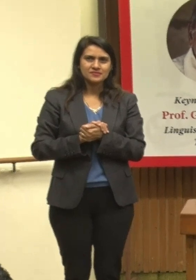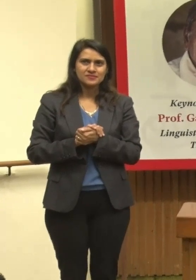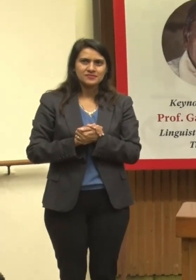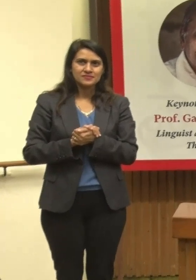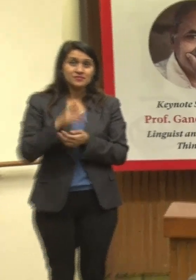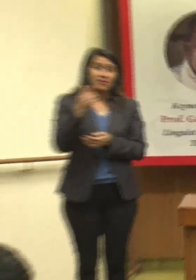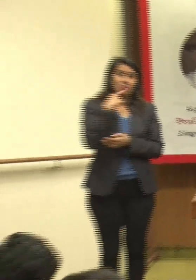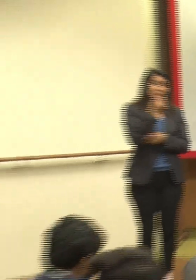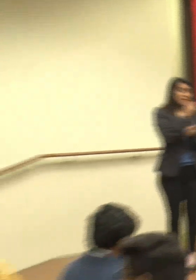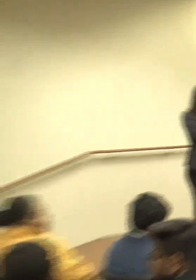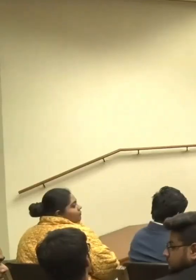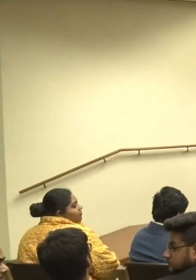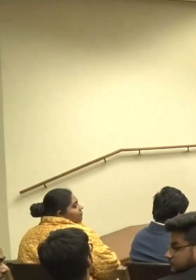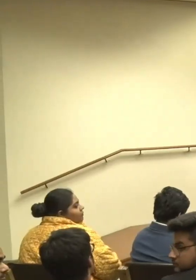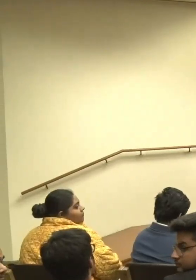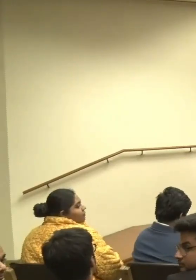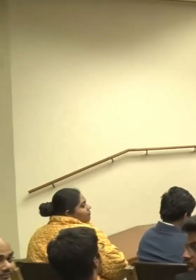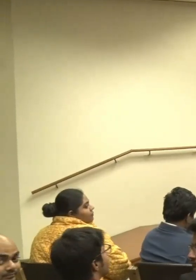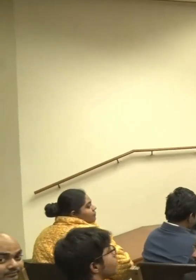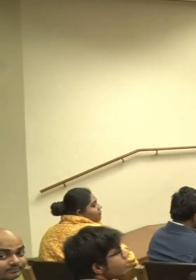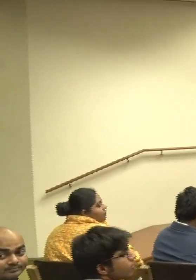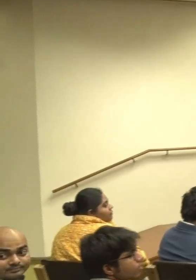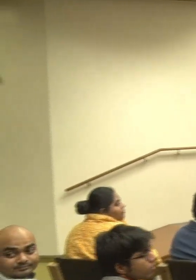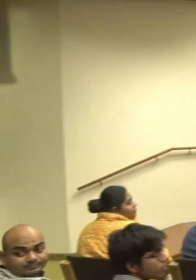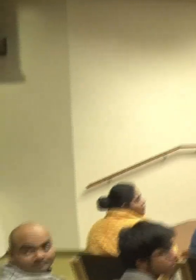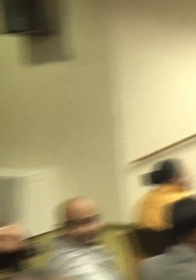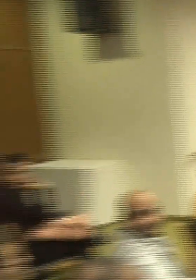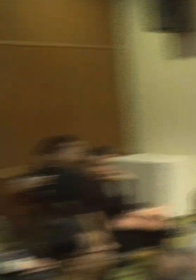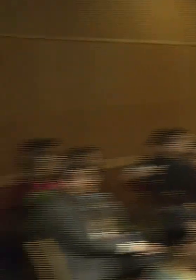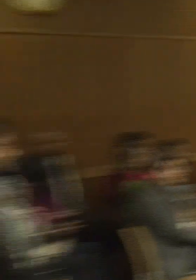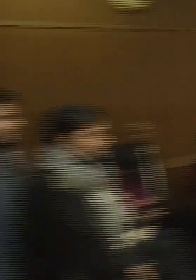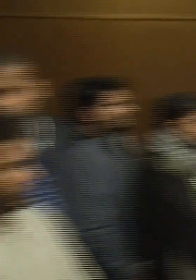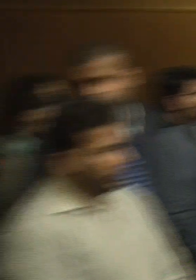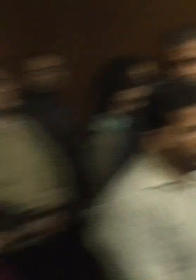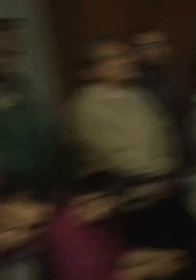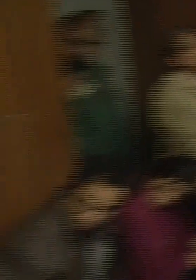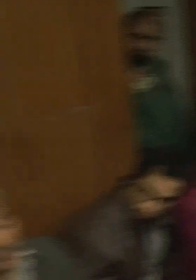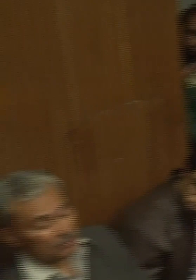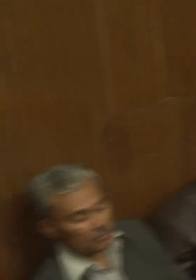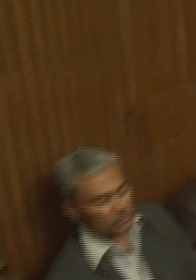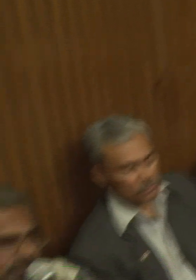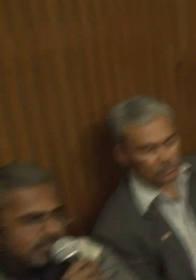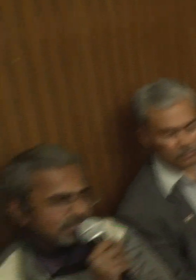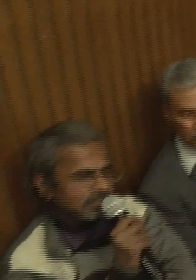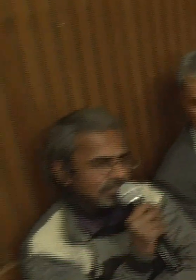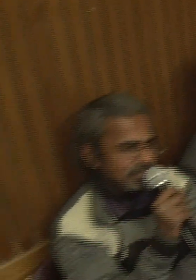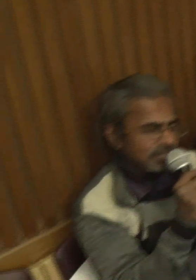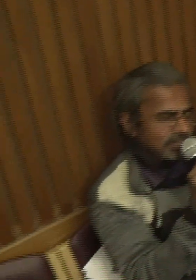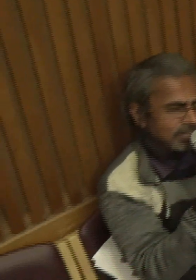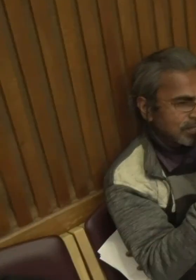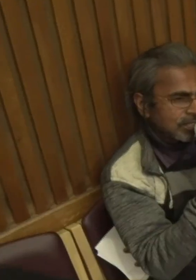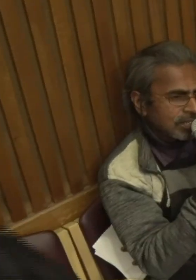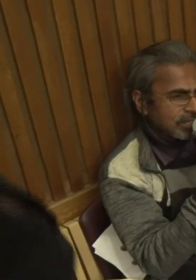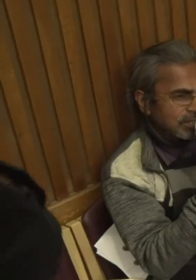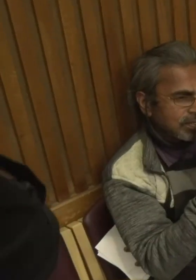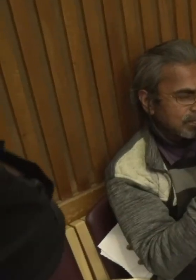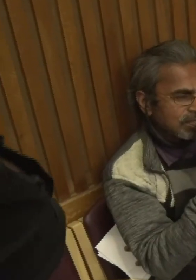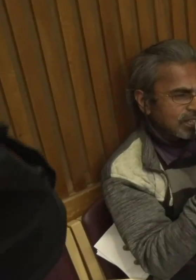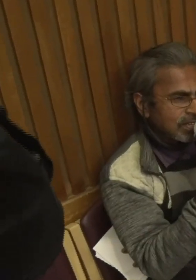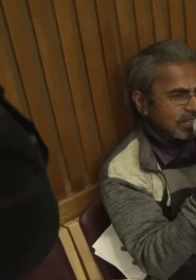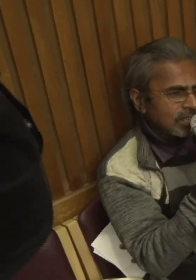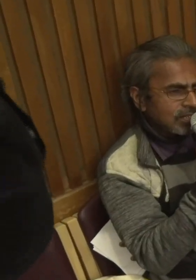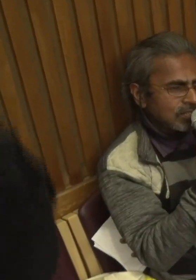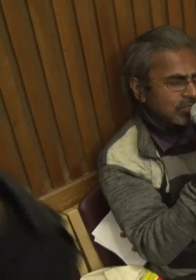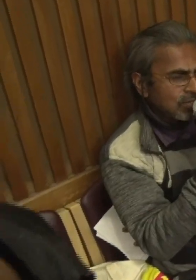Many languages are lying slow death. Rapid death. Some are dying slow, but many are dying rapid